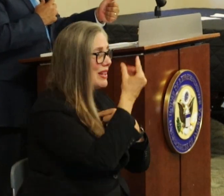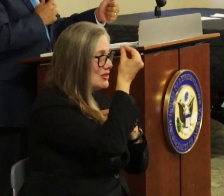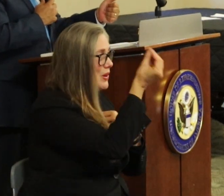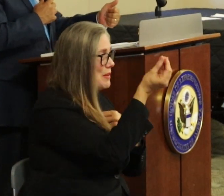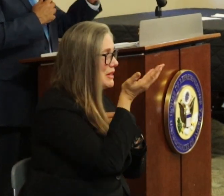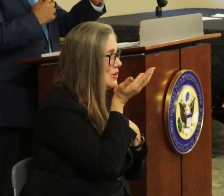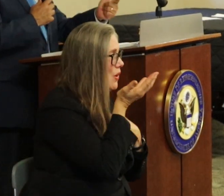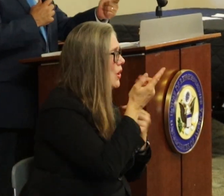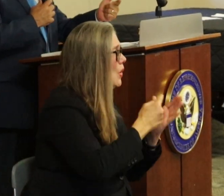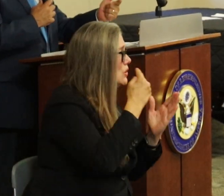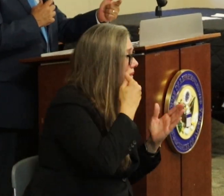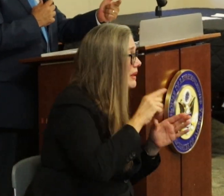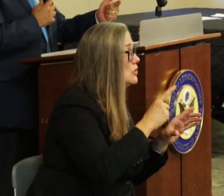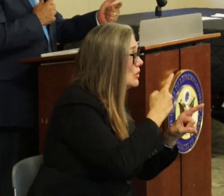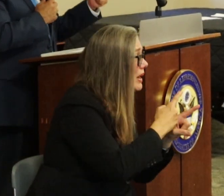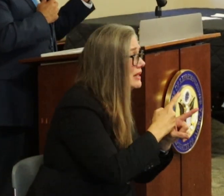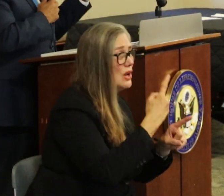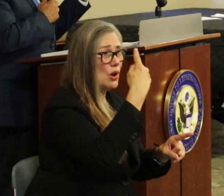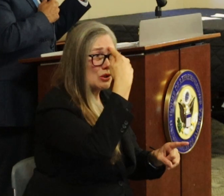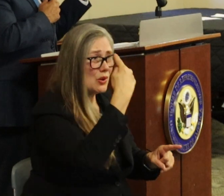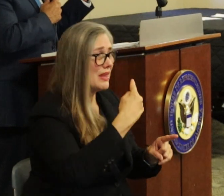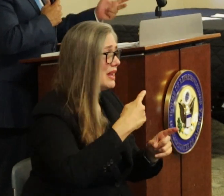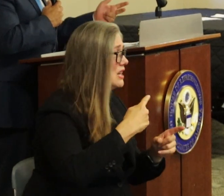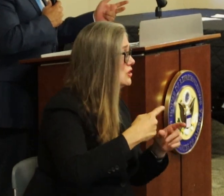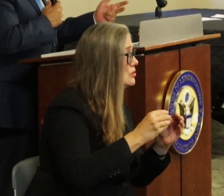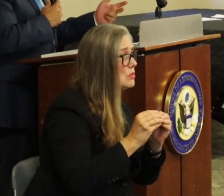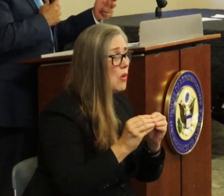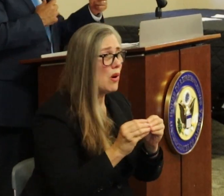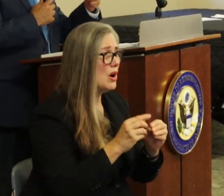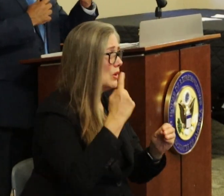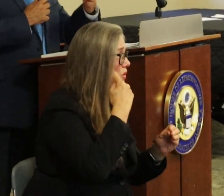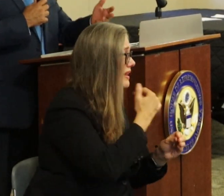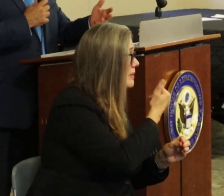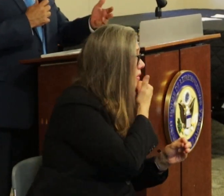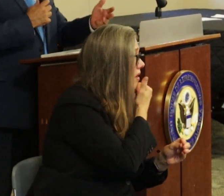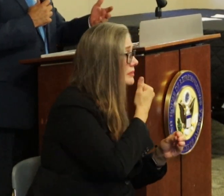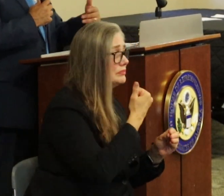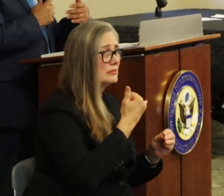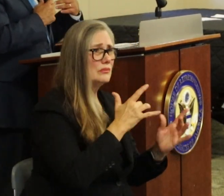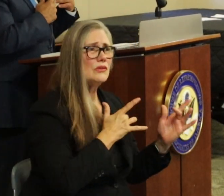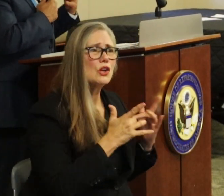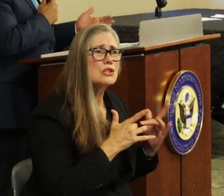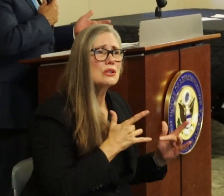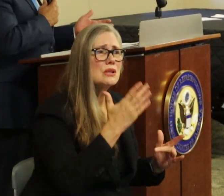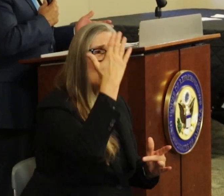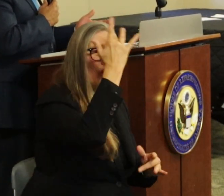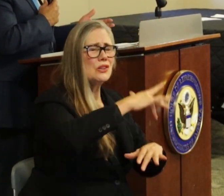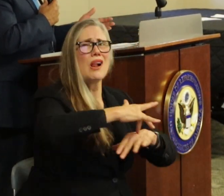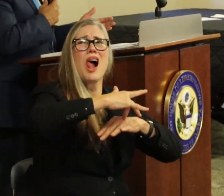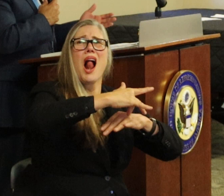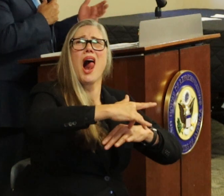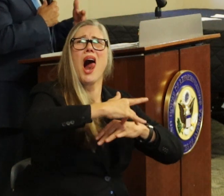right, what you think I'm not doing right, what you think I should do more of, what are your concerns, what keeps you up at